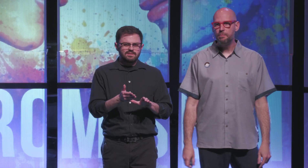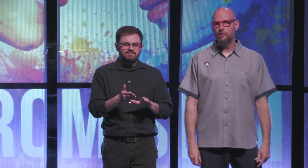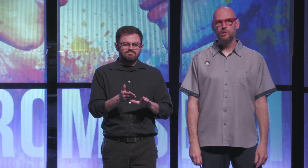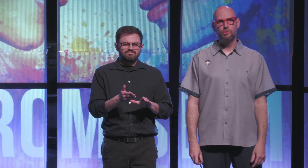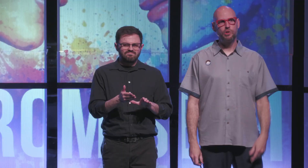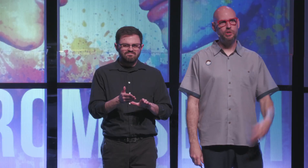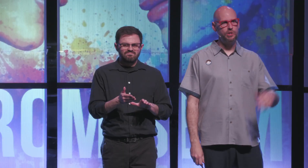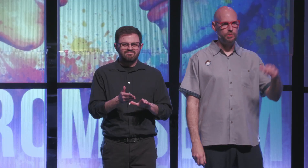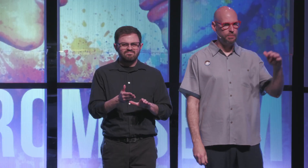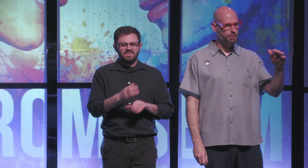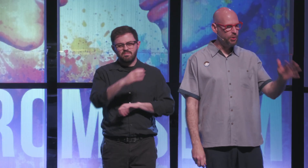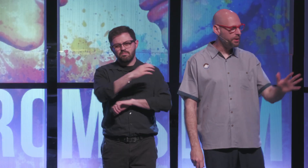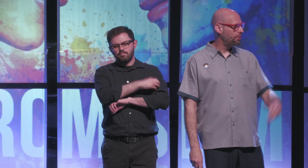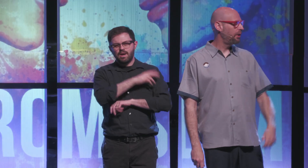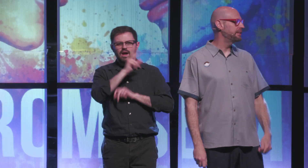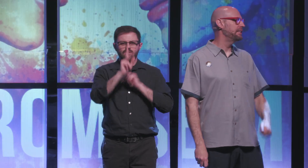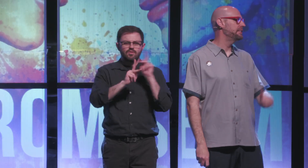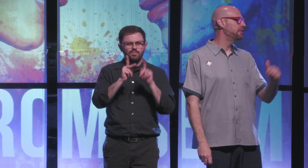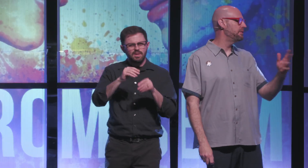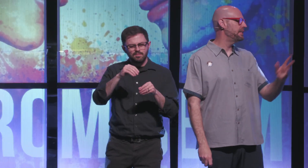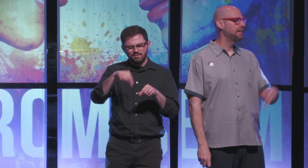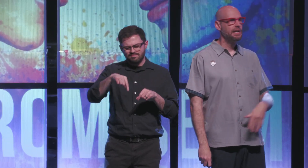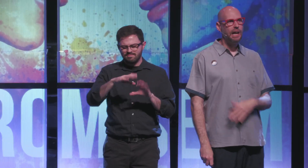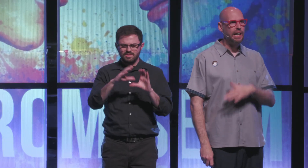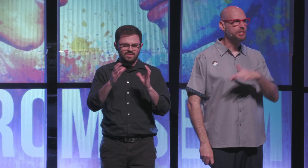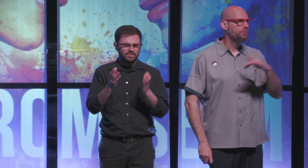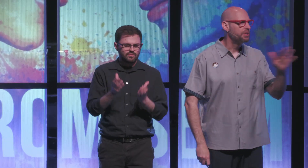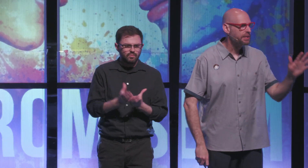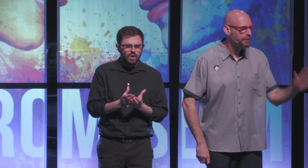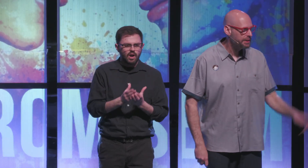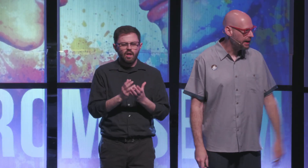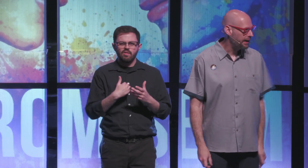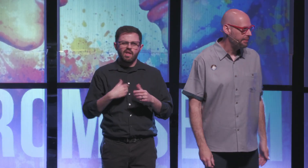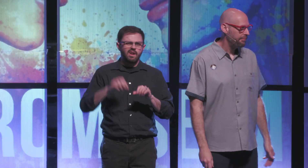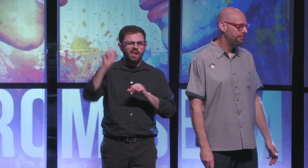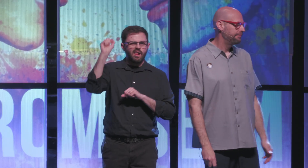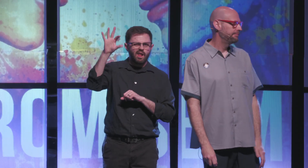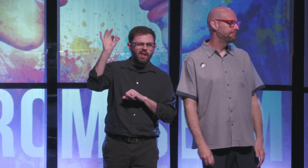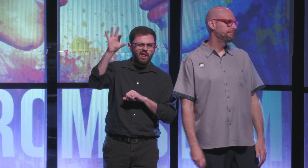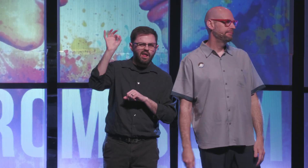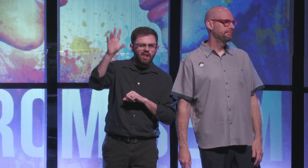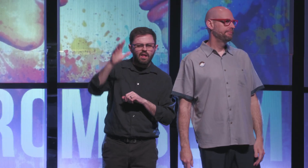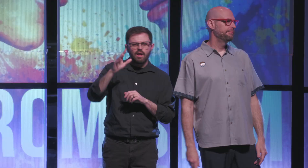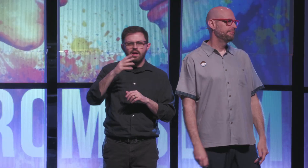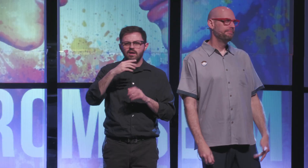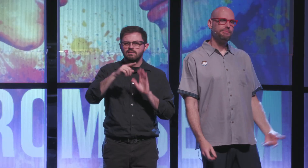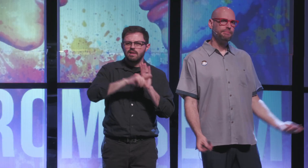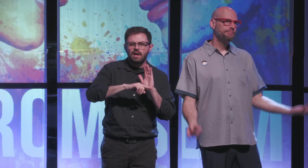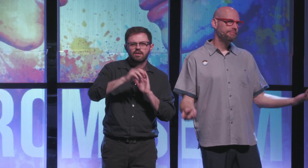Powerful people in this world who are promoting policies and doing things, I just wish they would die.